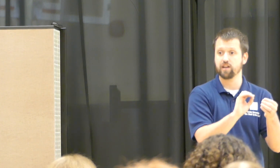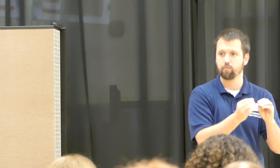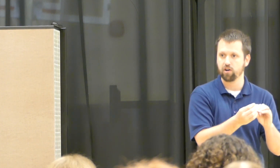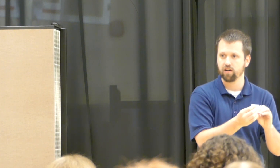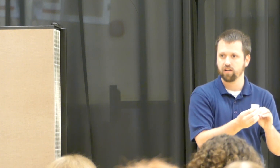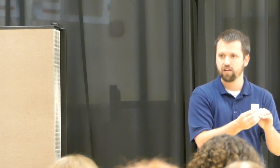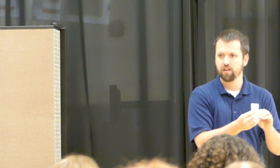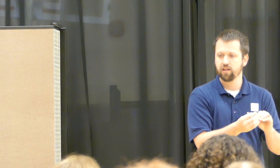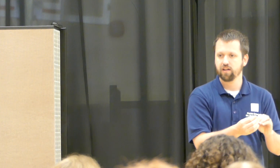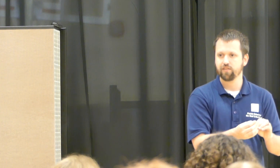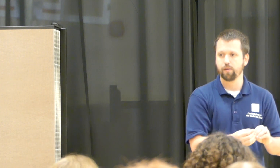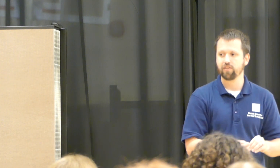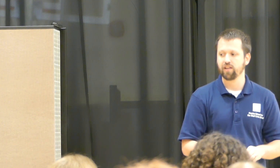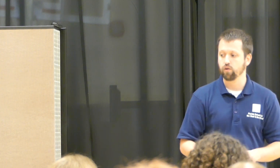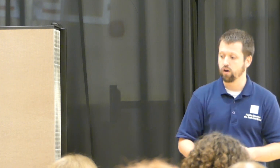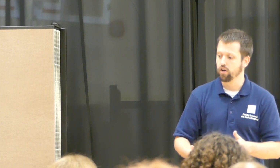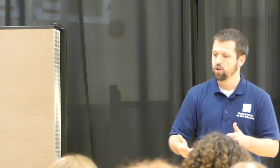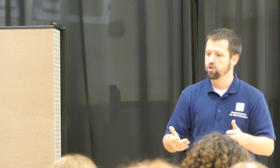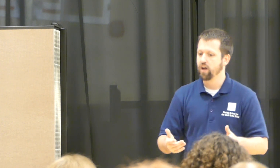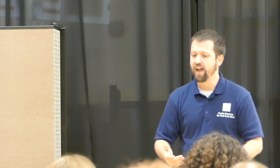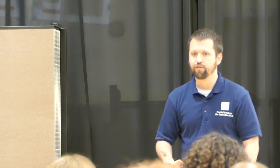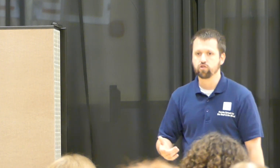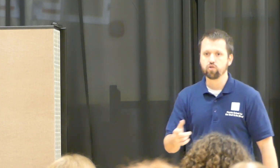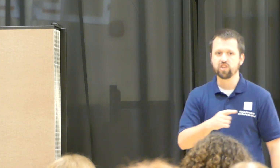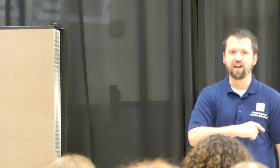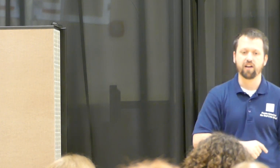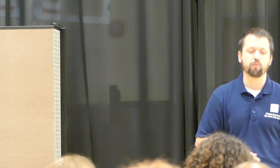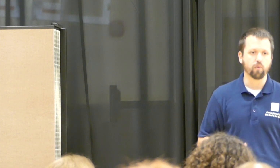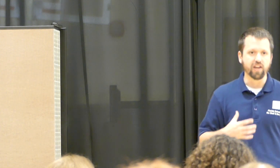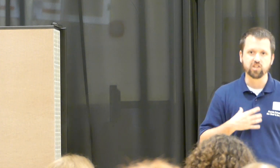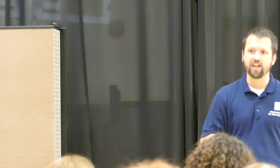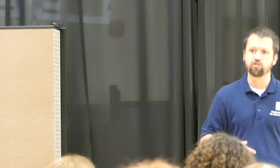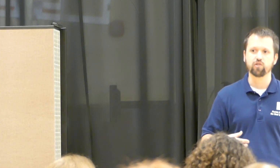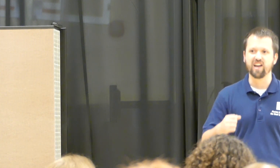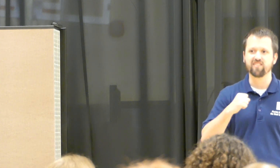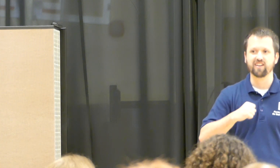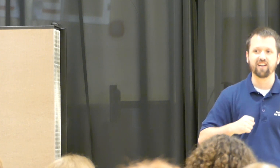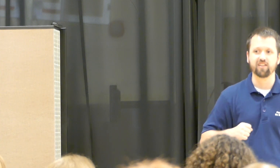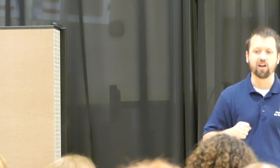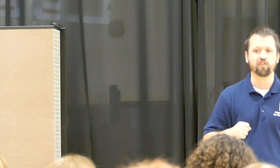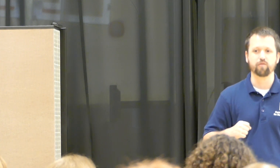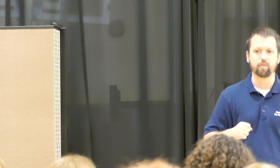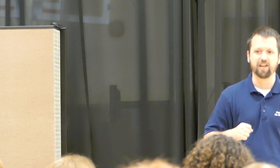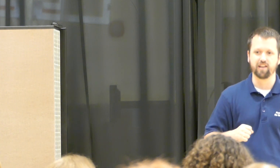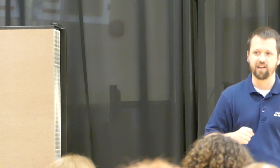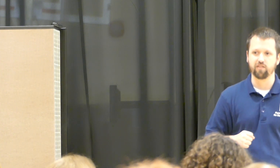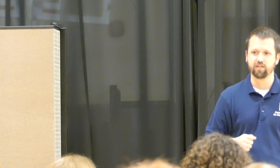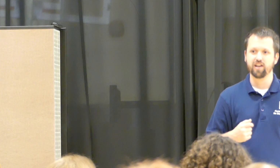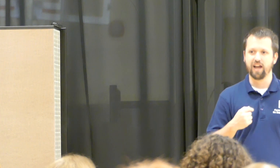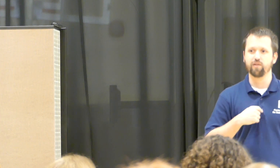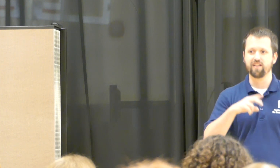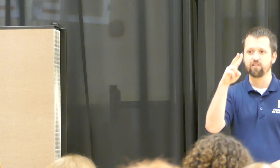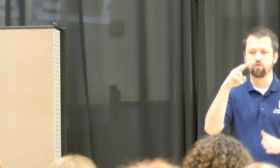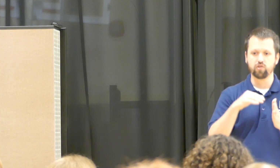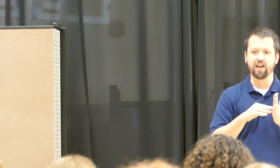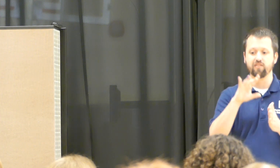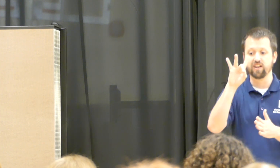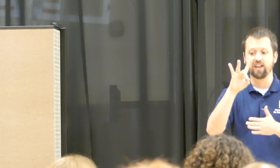driving number. a truck. So I'm saying there are, I have 2,000, wish I had $2,008 in my bank account. I would sign